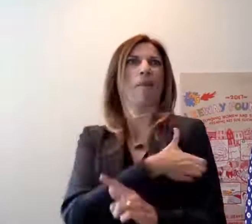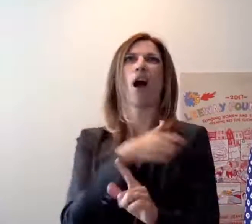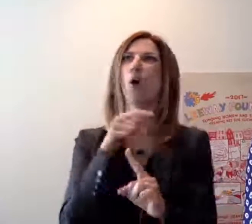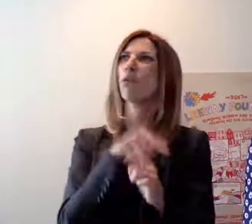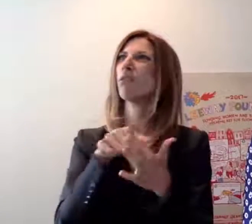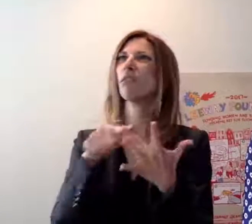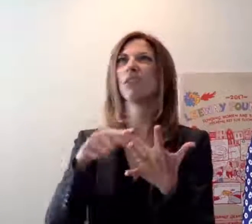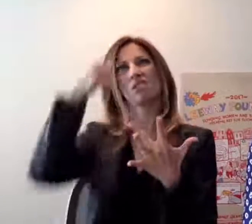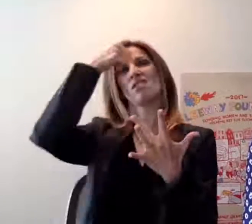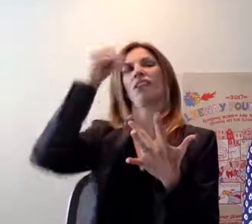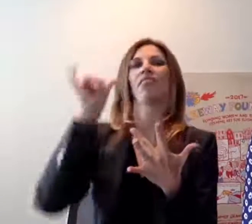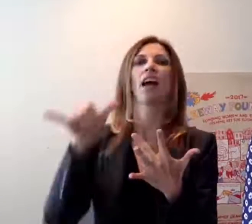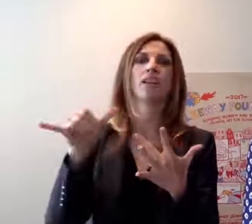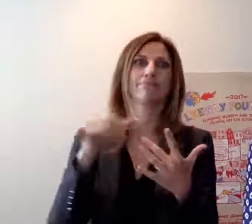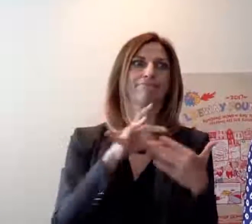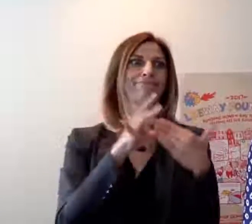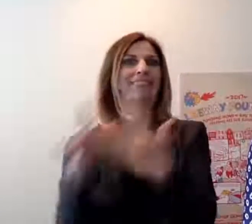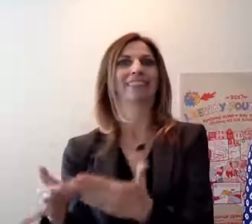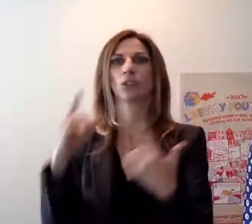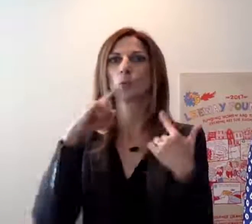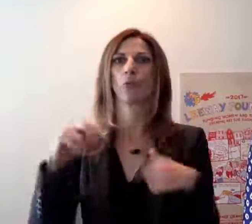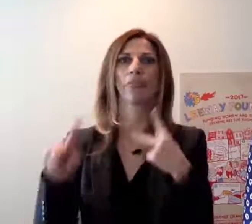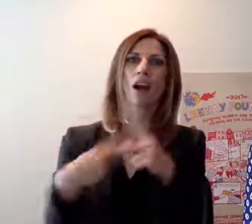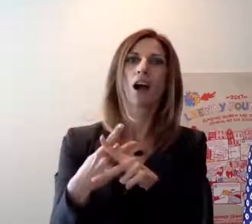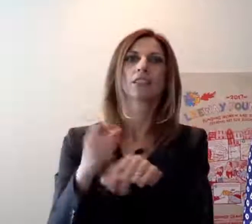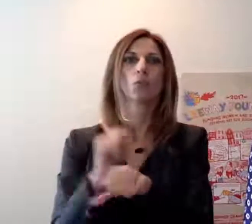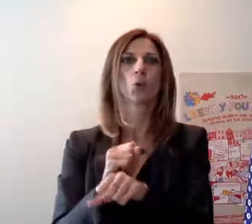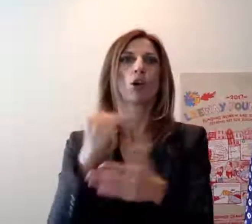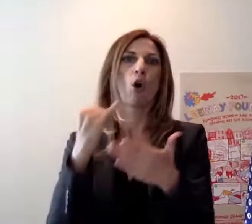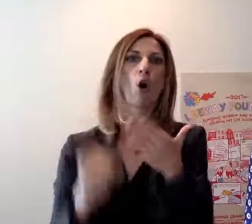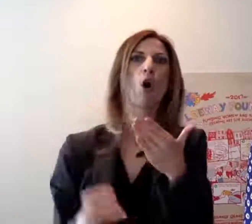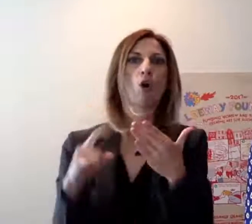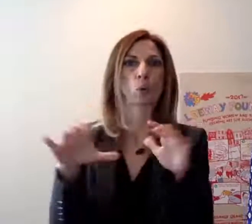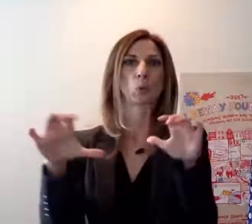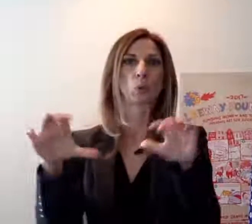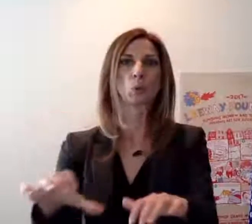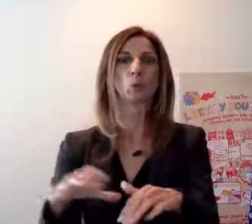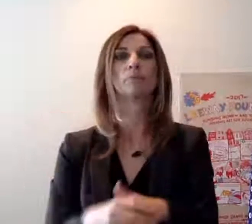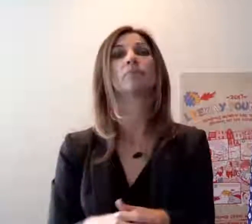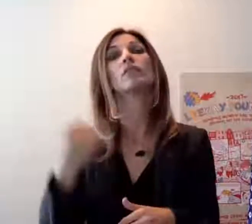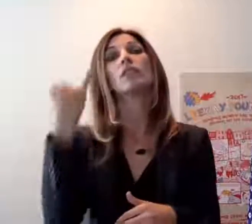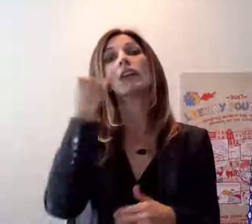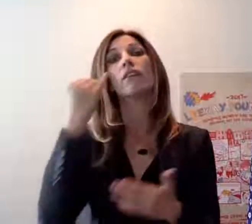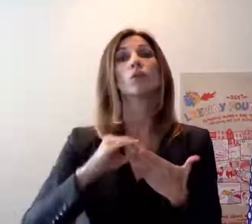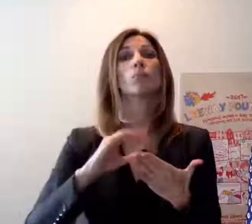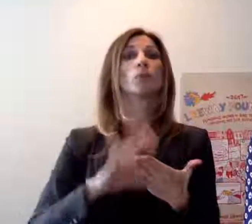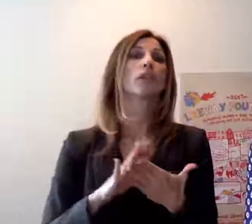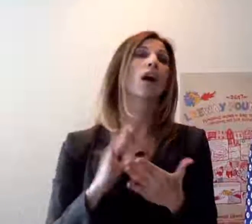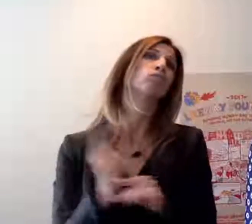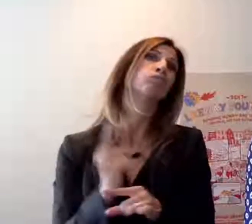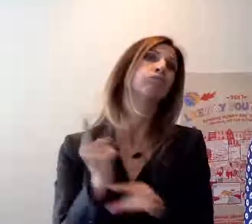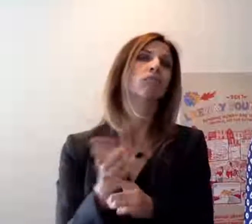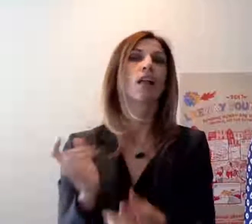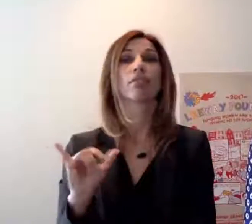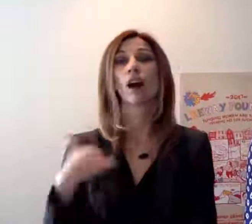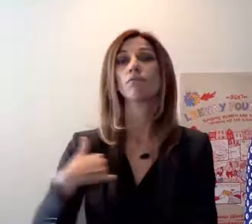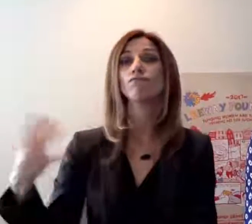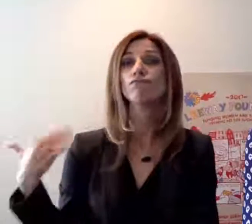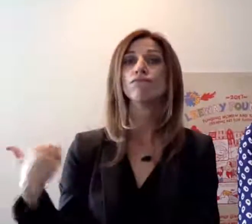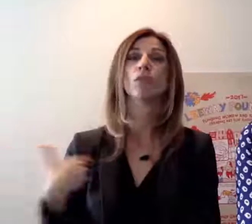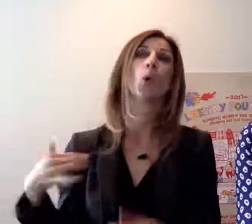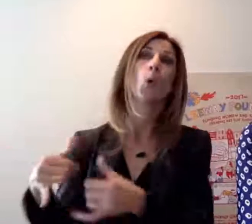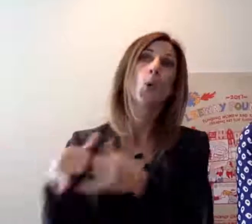where you are today to do the kind of artistic work that you do. If you put traditional accolades, like I got this award, or